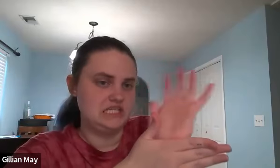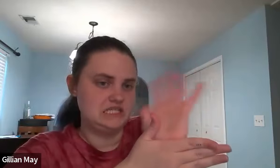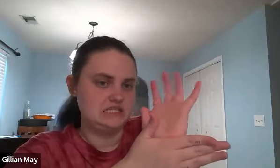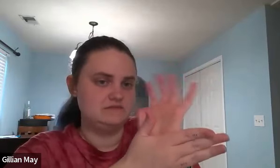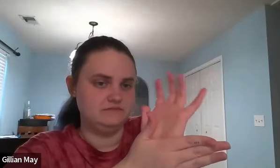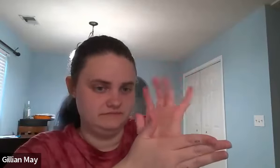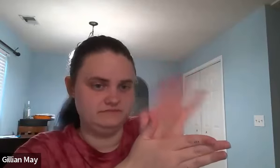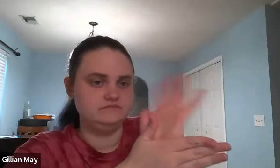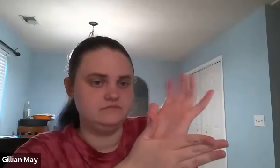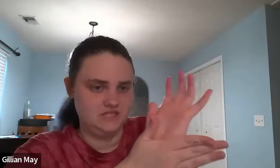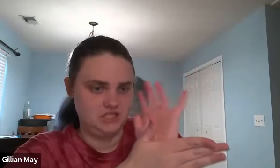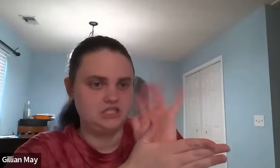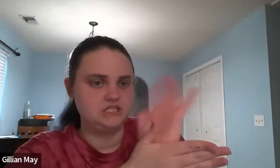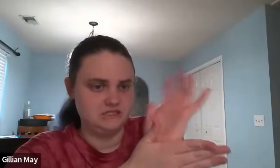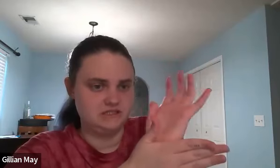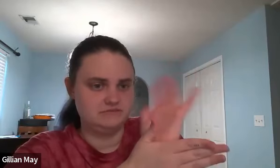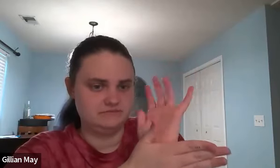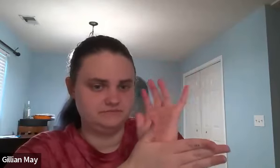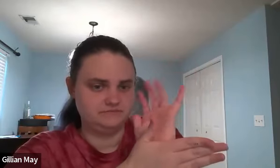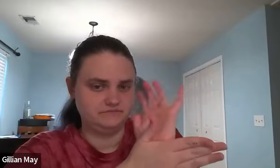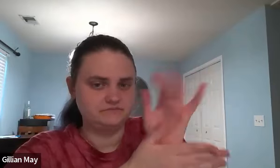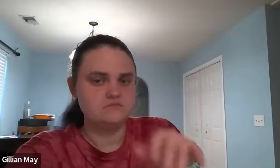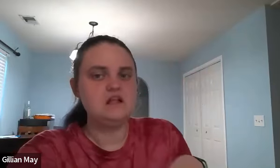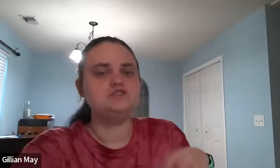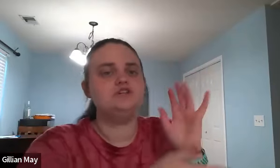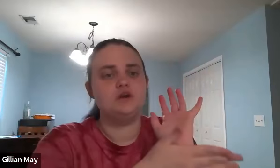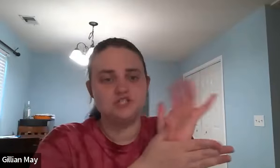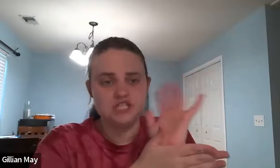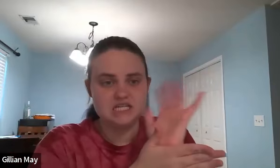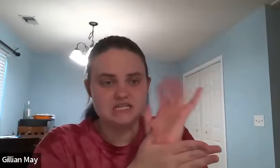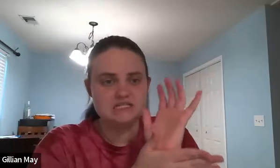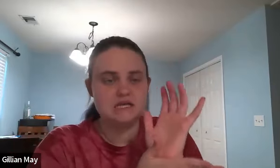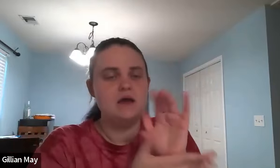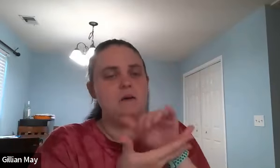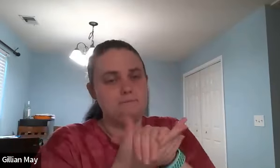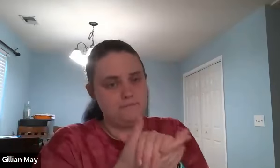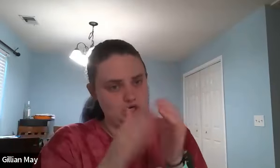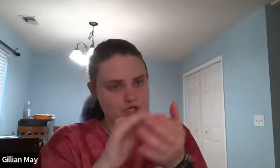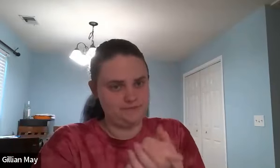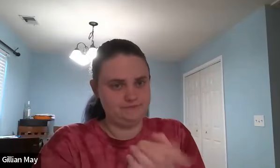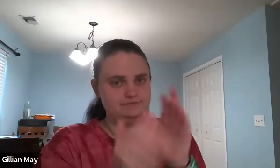Cheese. Cheese. So you go cheese burger.